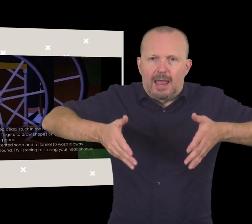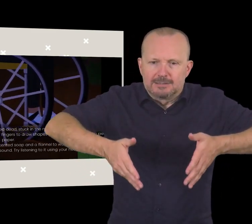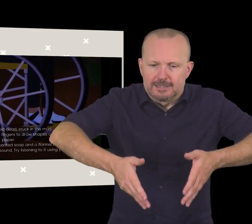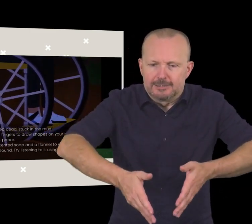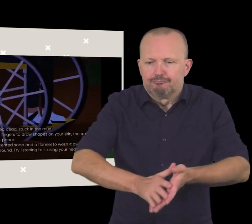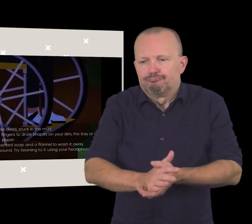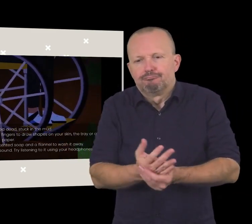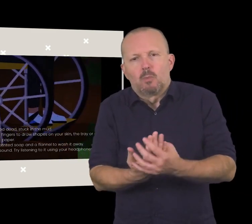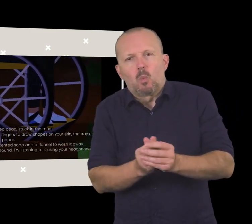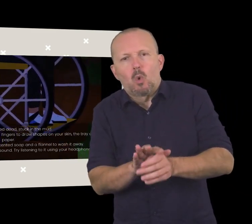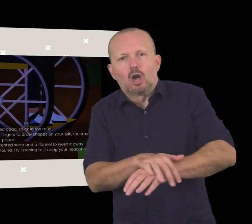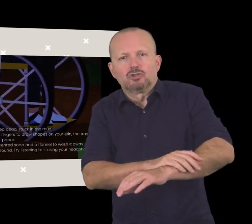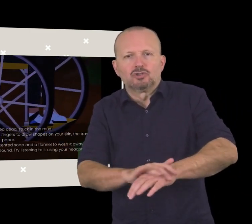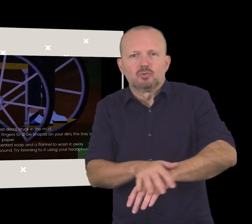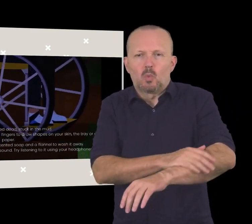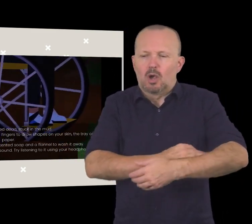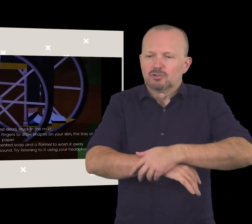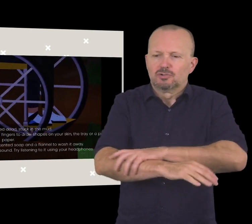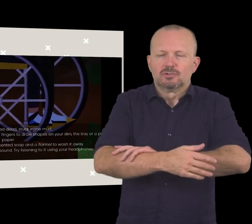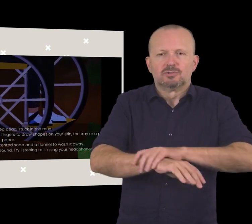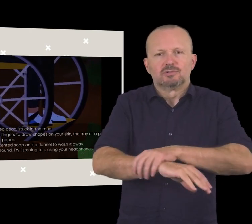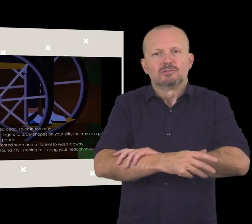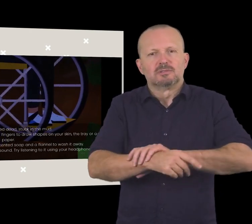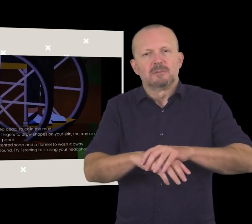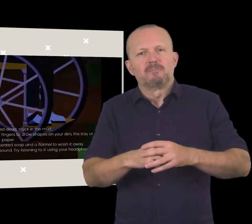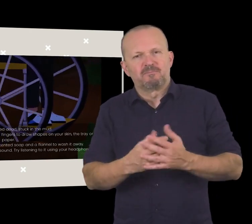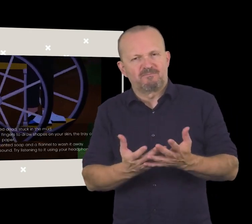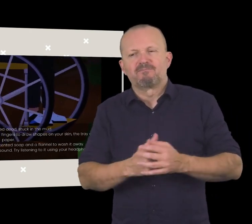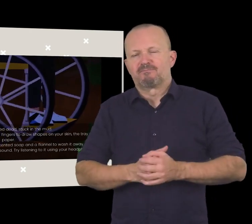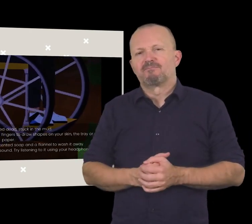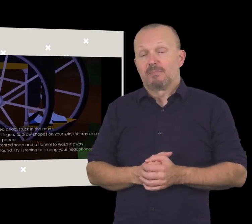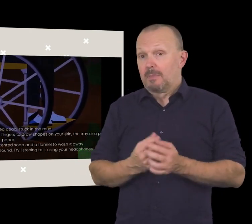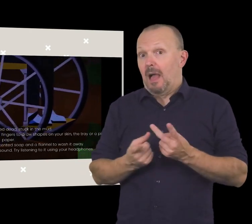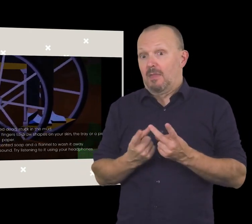manuka and honey, and I'm going to wash everything off.